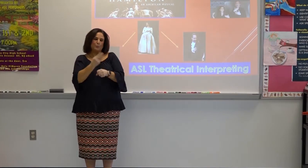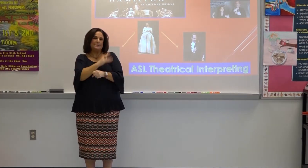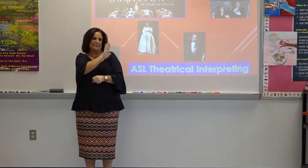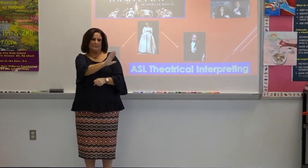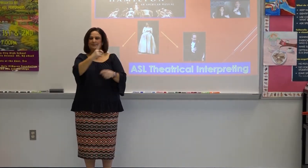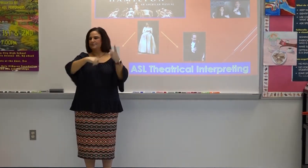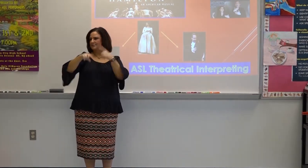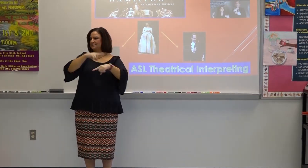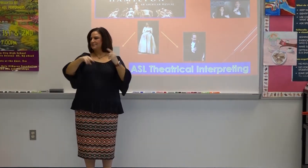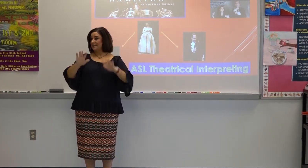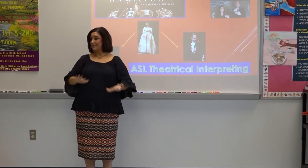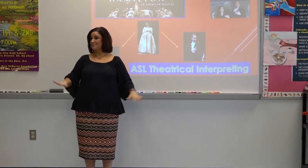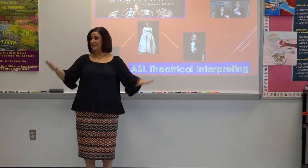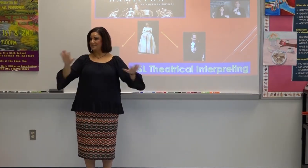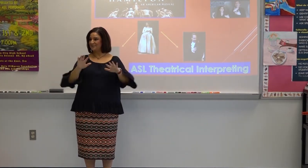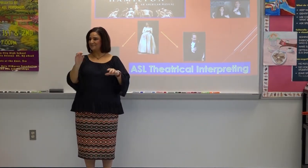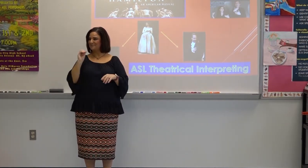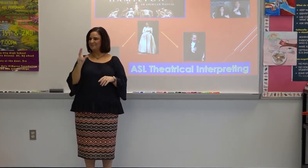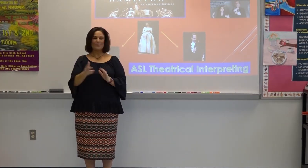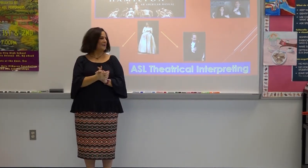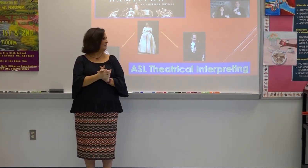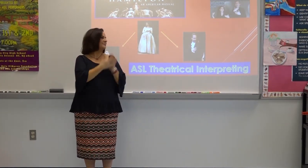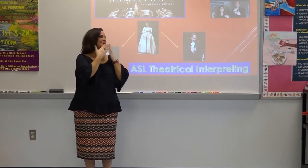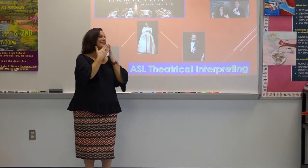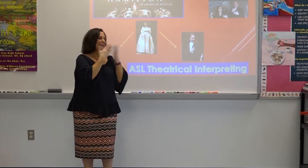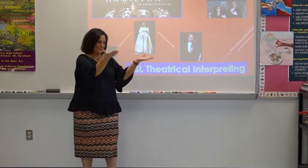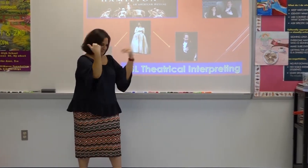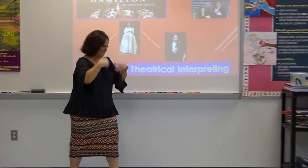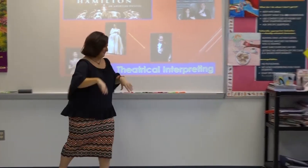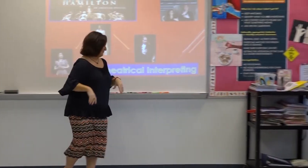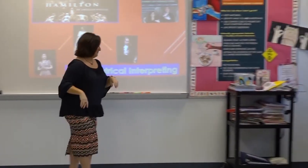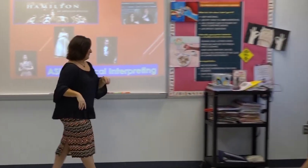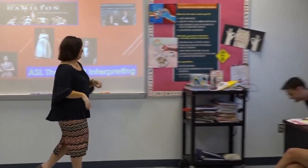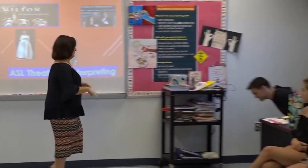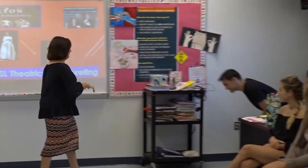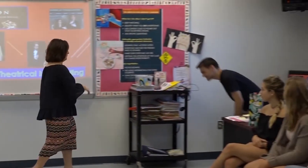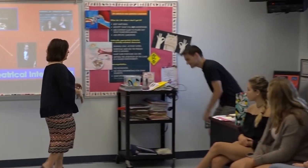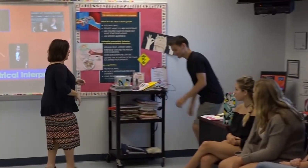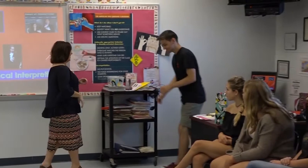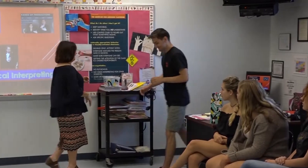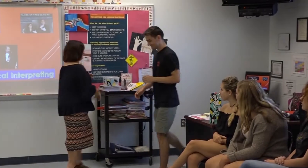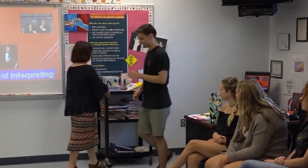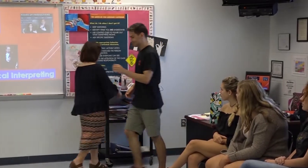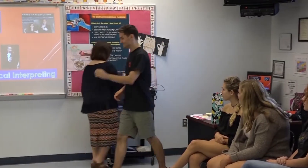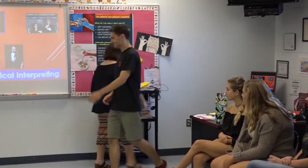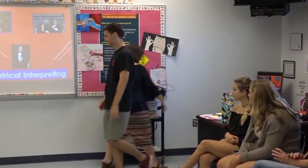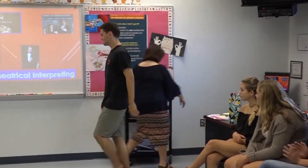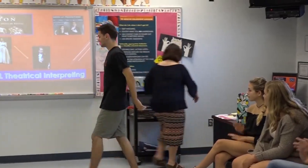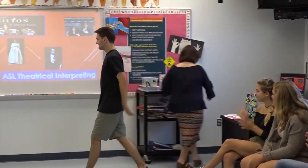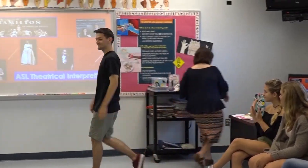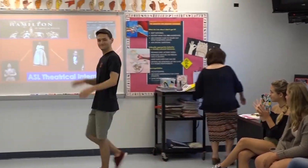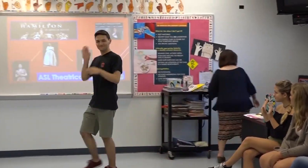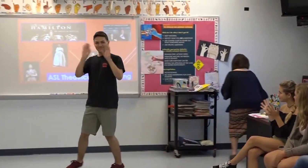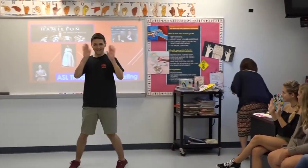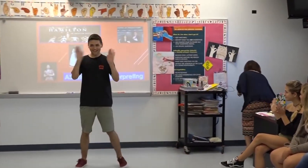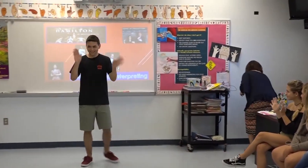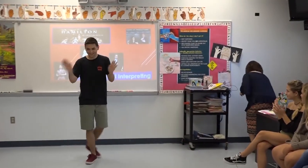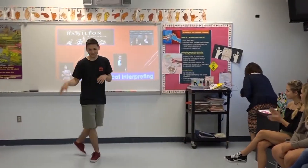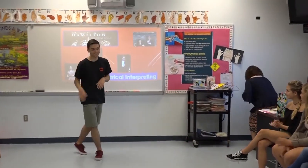and pretty sophisticated using signing space, what it looks like in the context of a song.